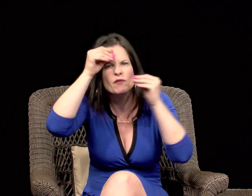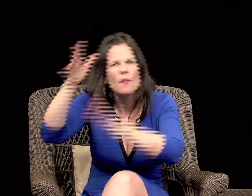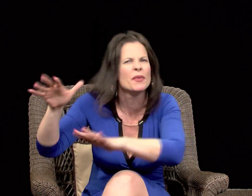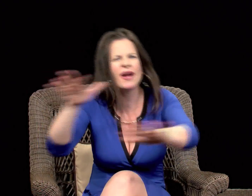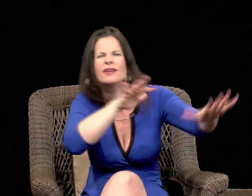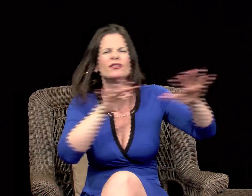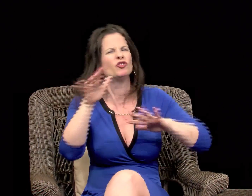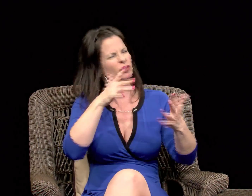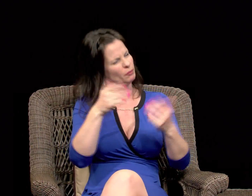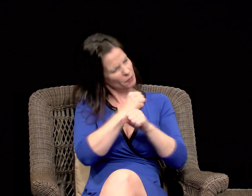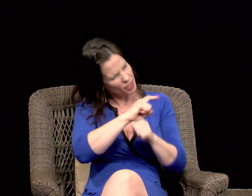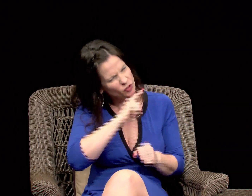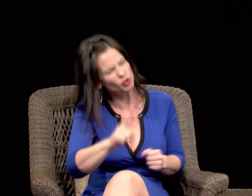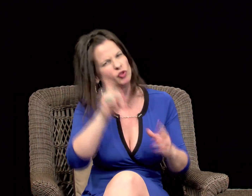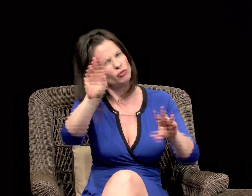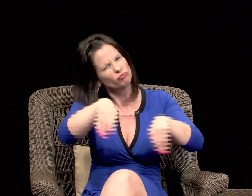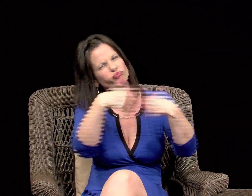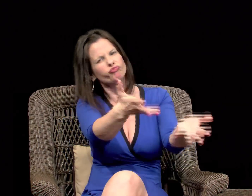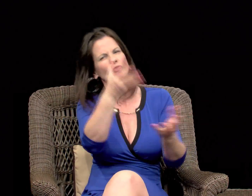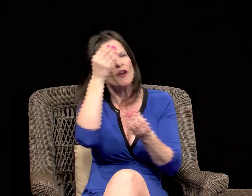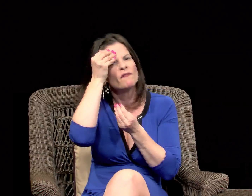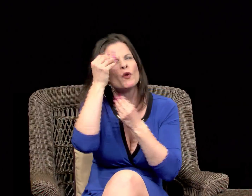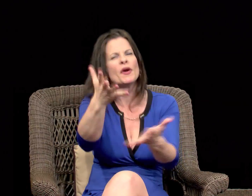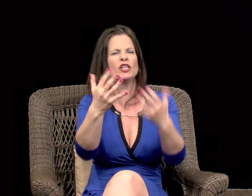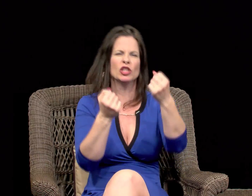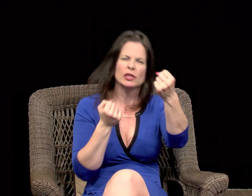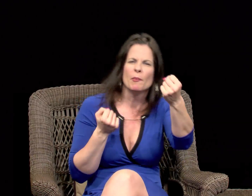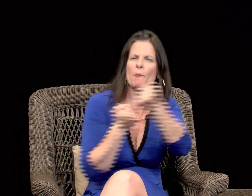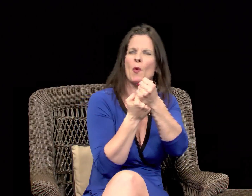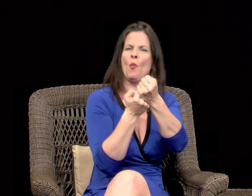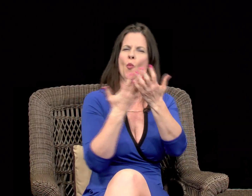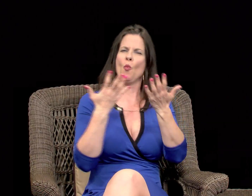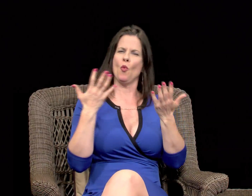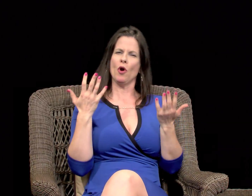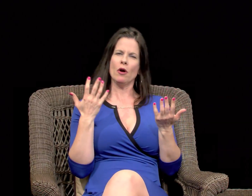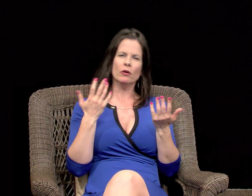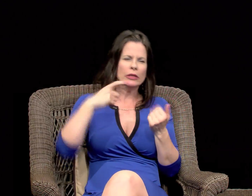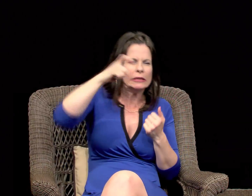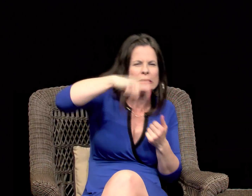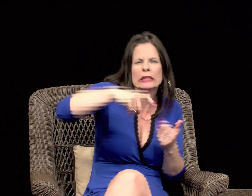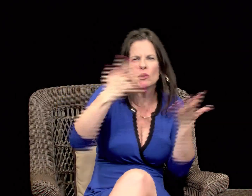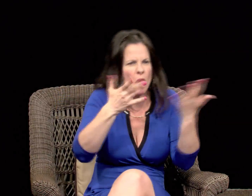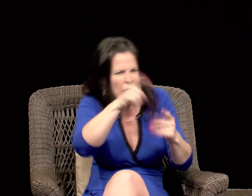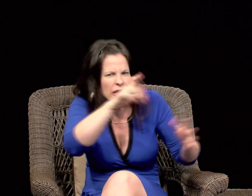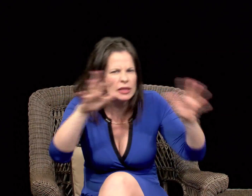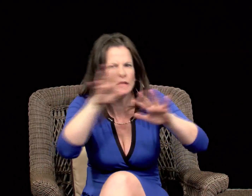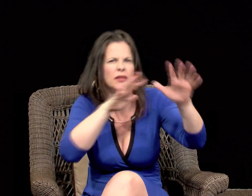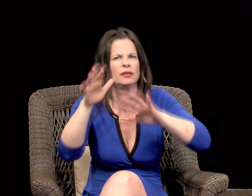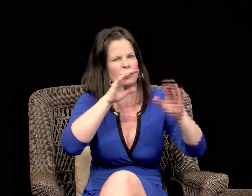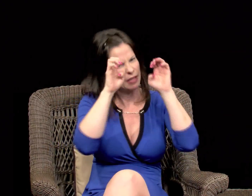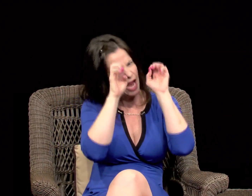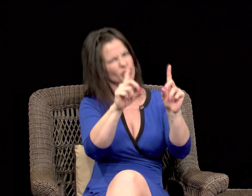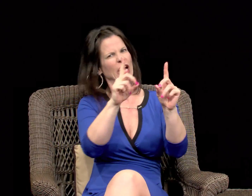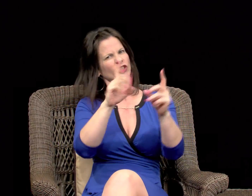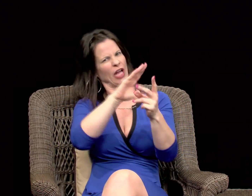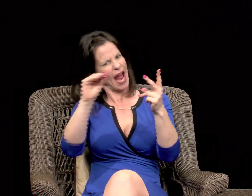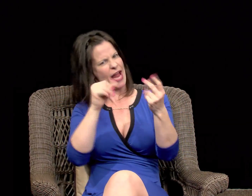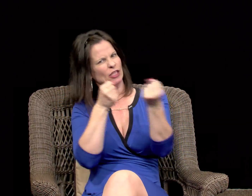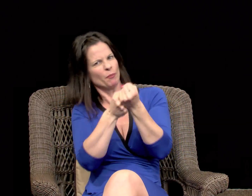deaf, who are just experiencing frustration with missing words. She gives information and support, whatever they need. She provides